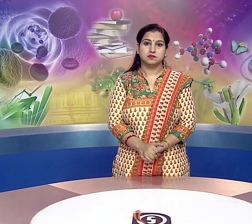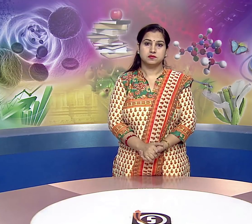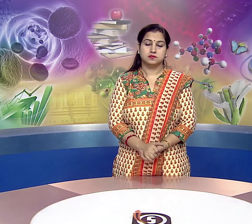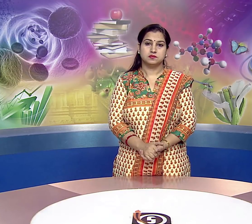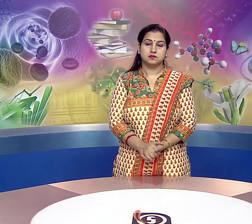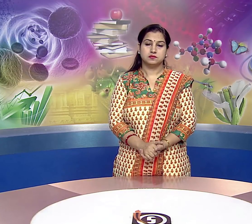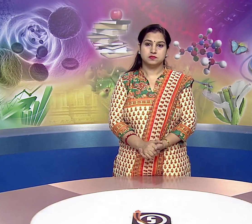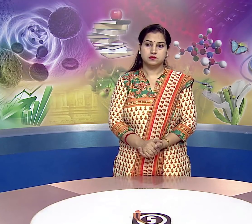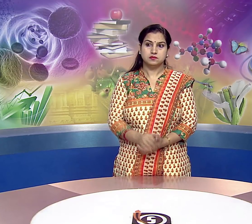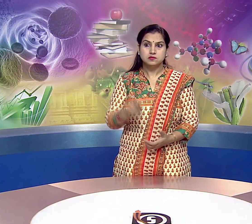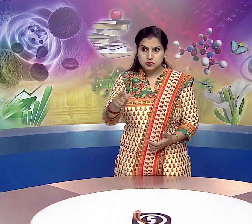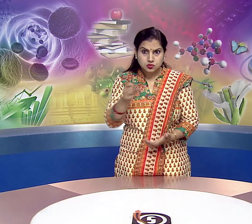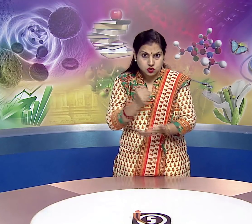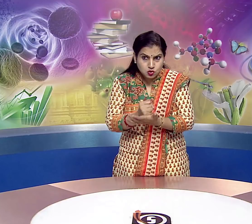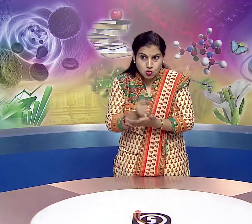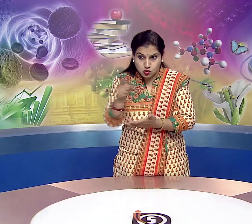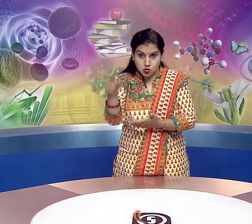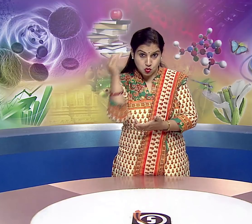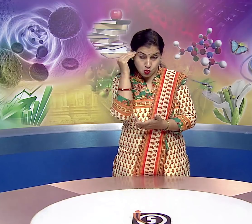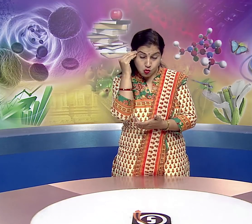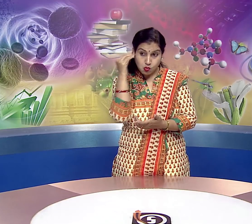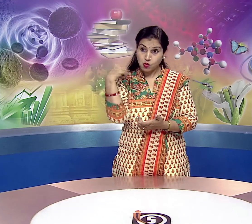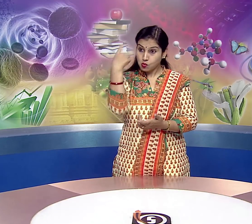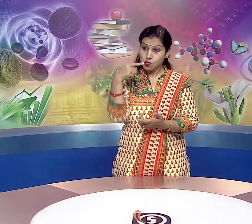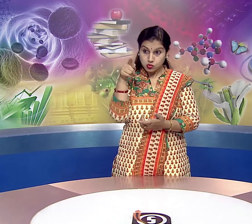Are you sure you know who are you?